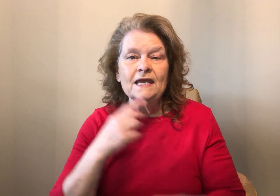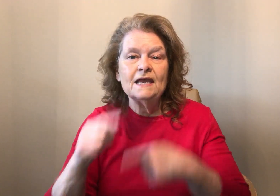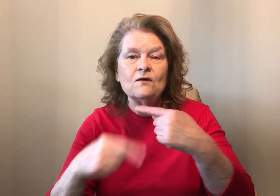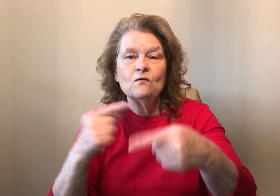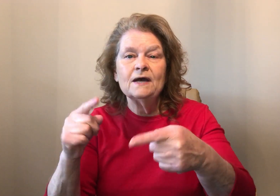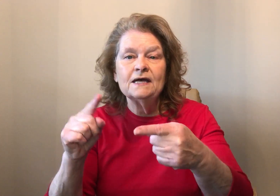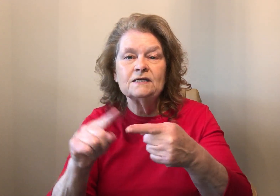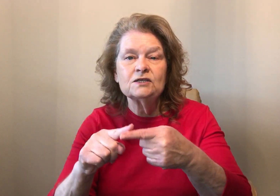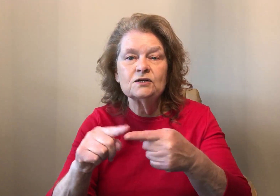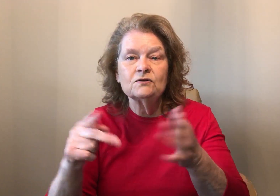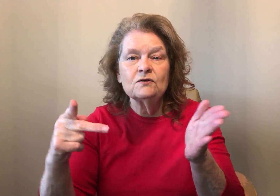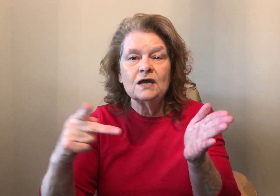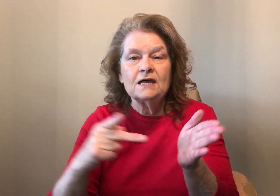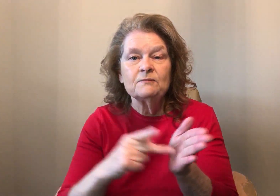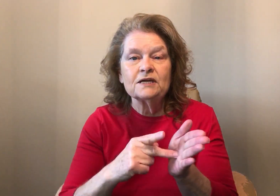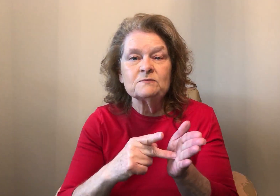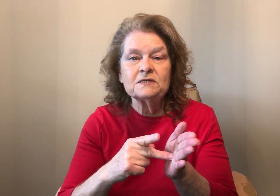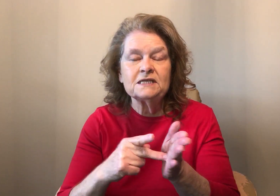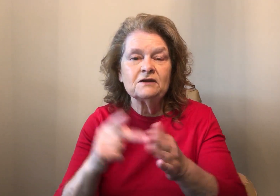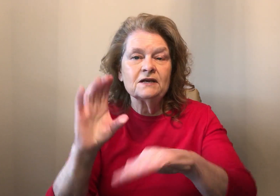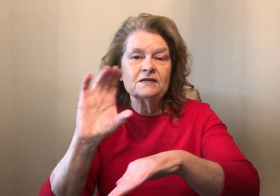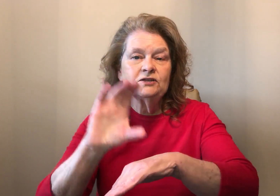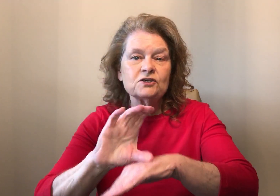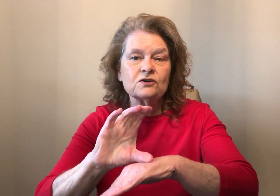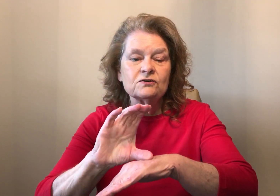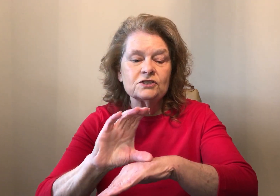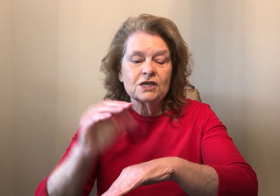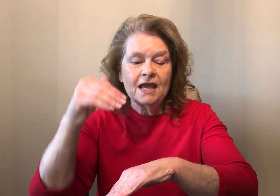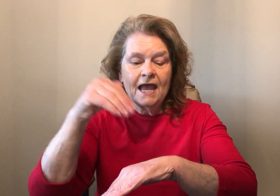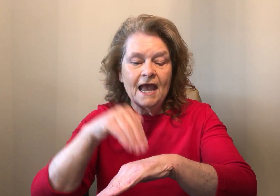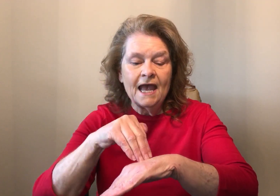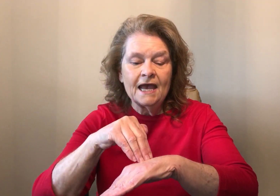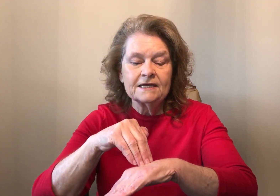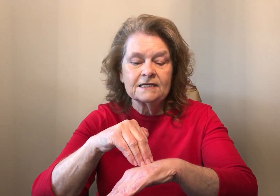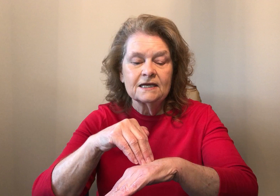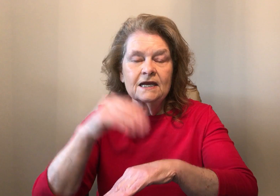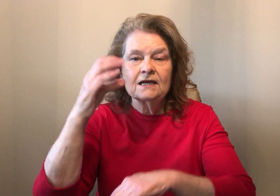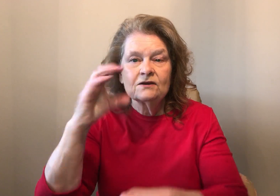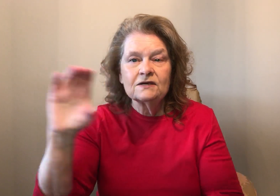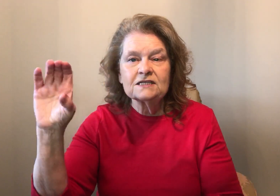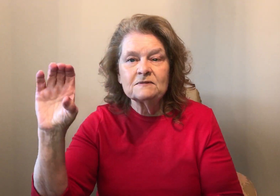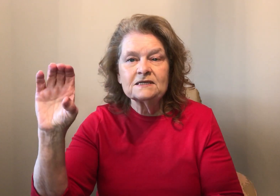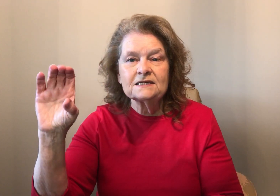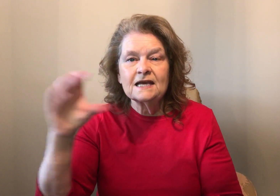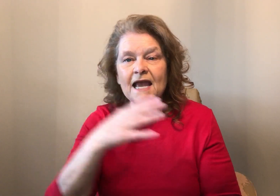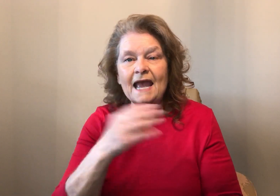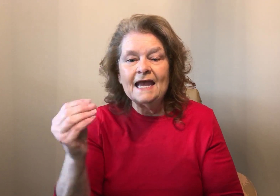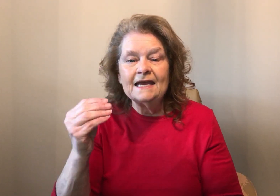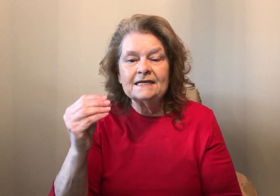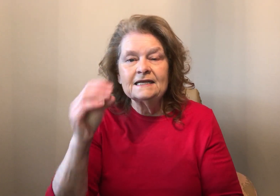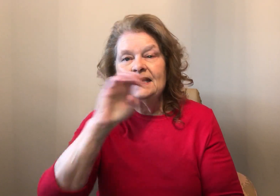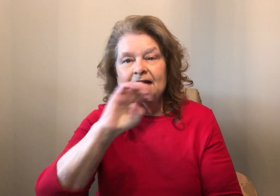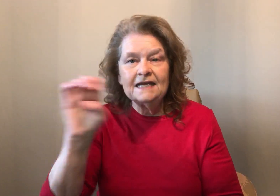We went to Presbyterian church at Christmas and